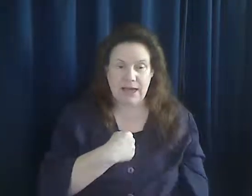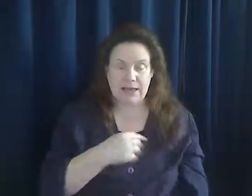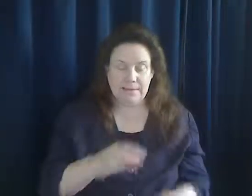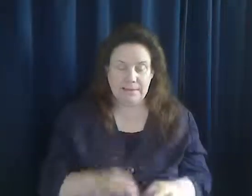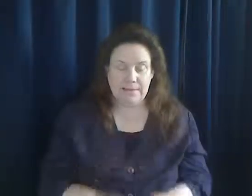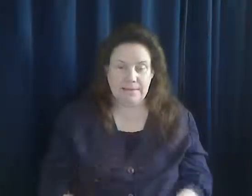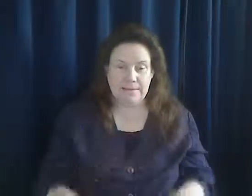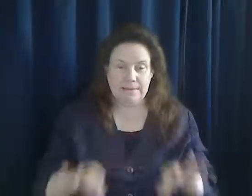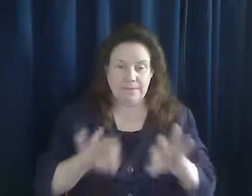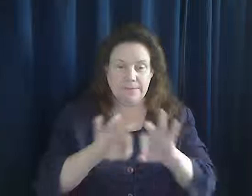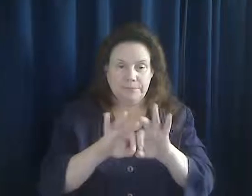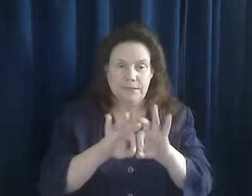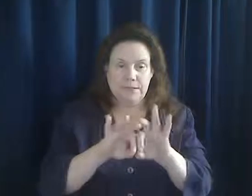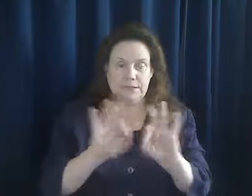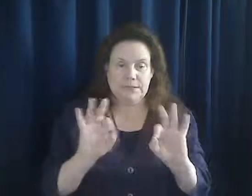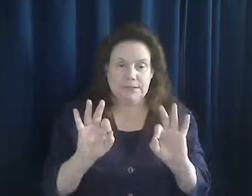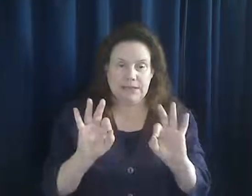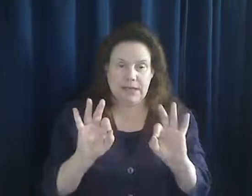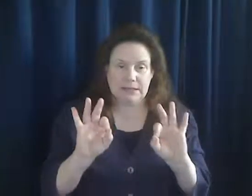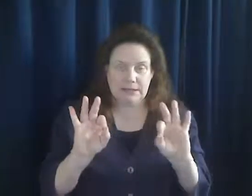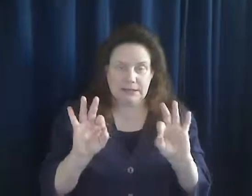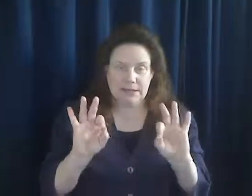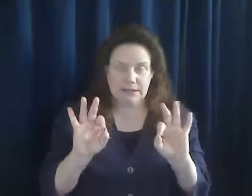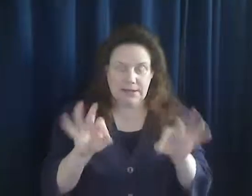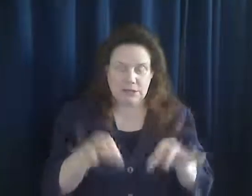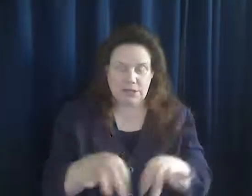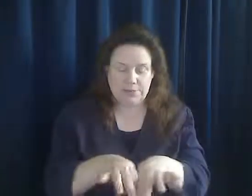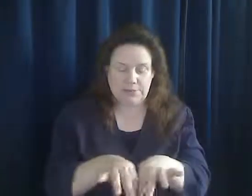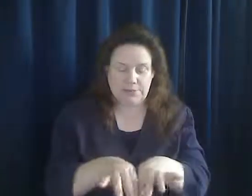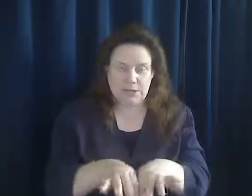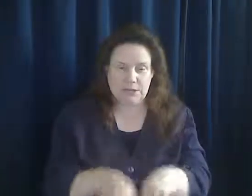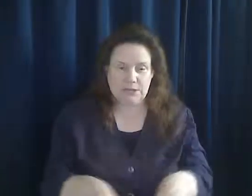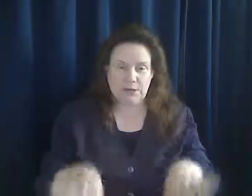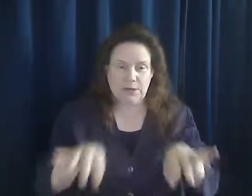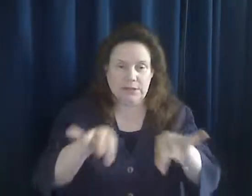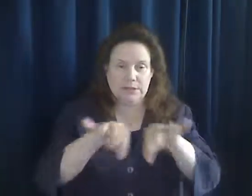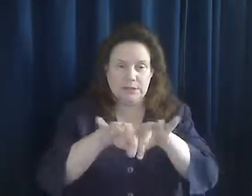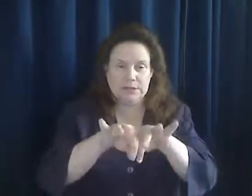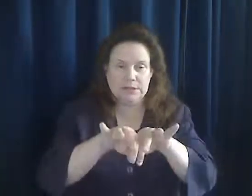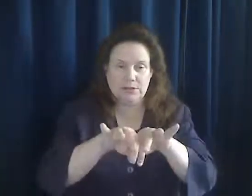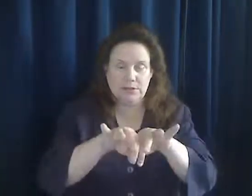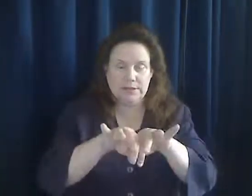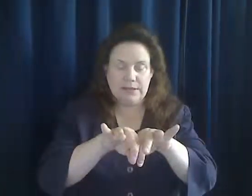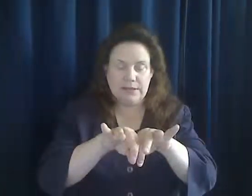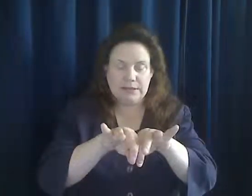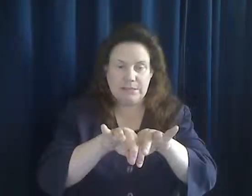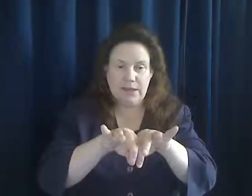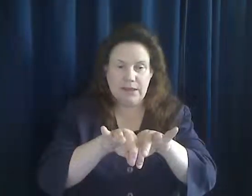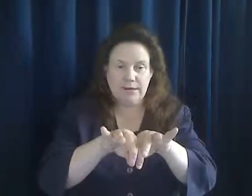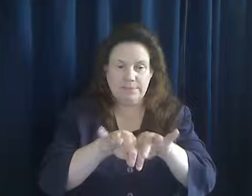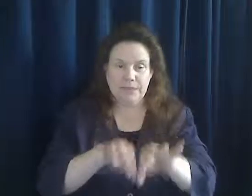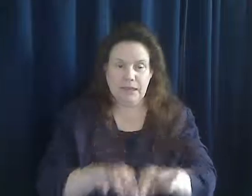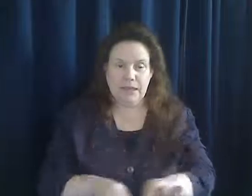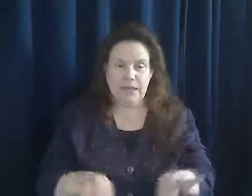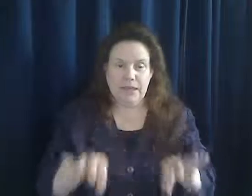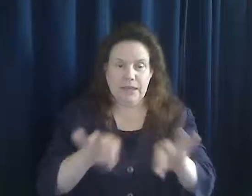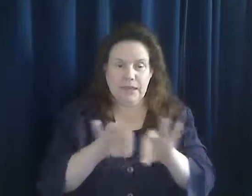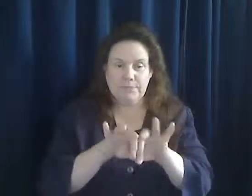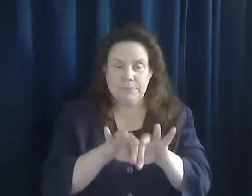I. This sign, it's the F hand shapes. It starts low and it's a circle that ends up higher. It